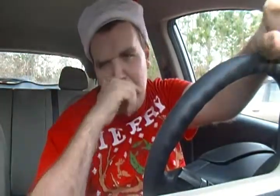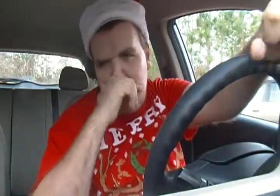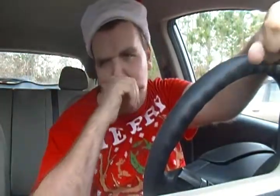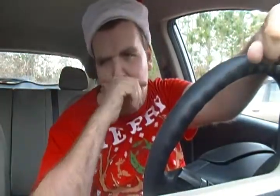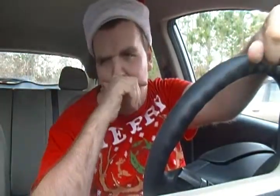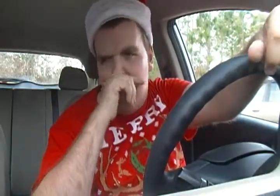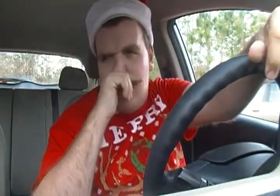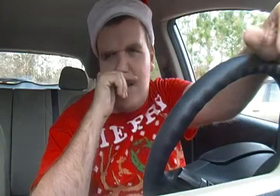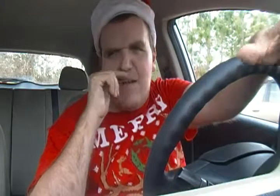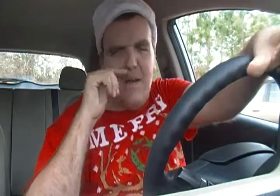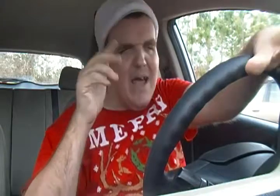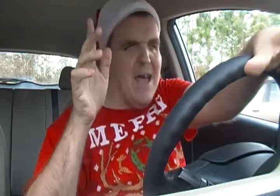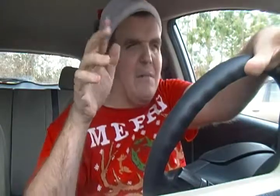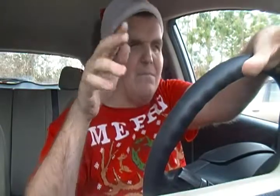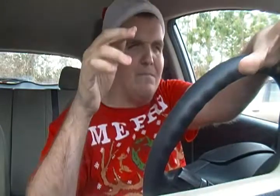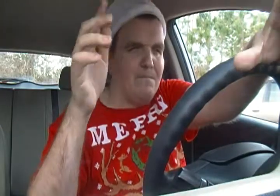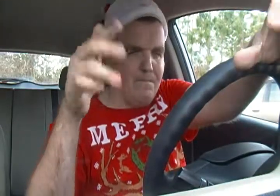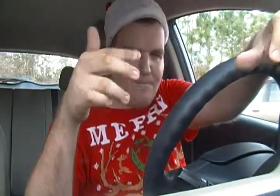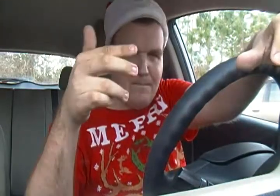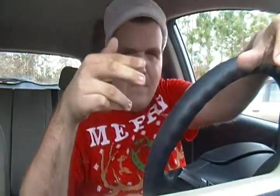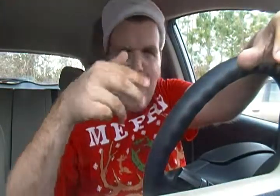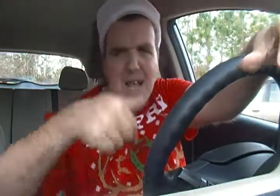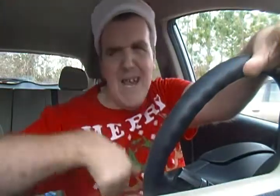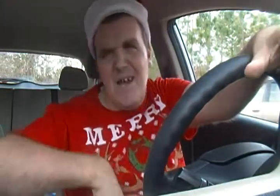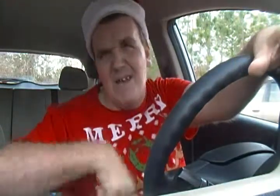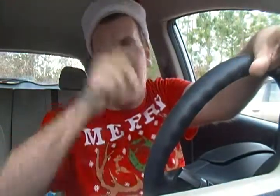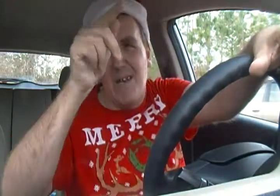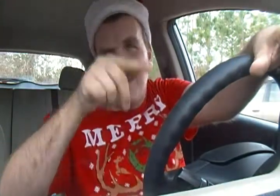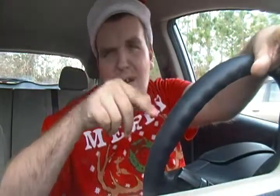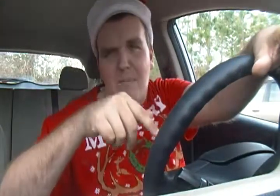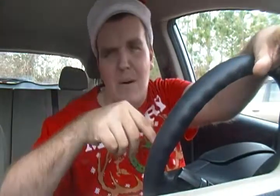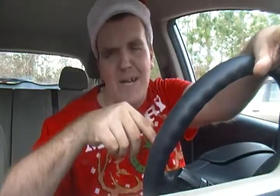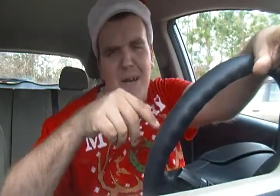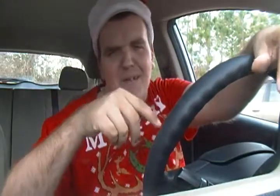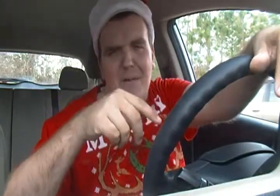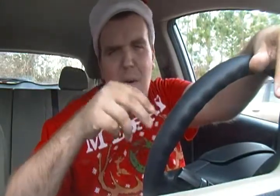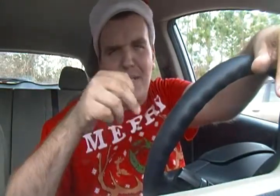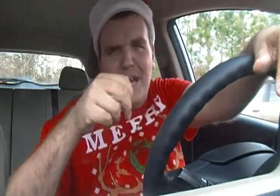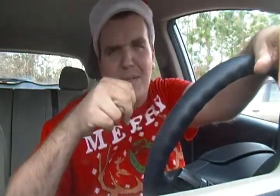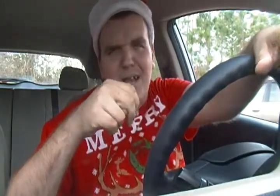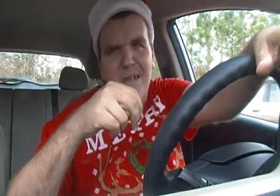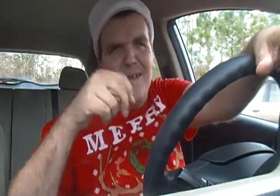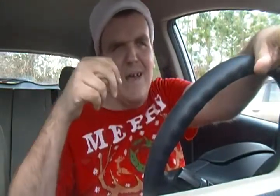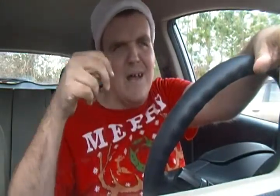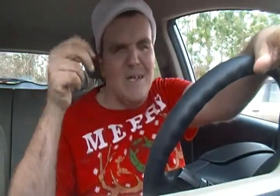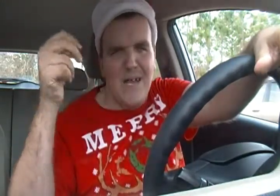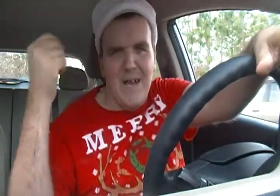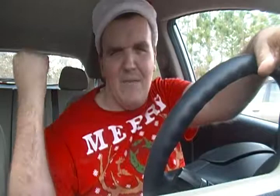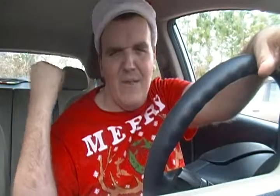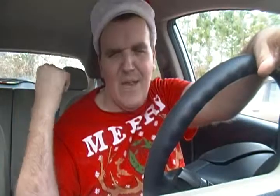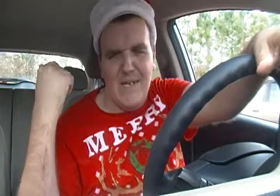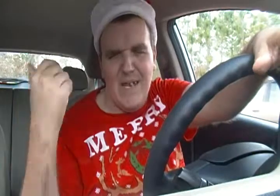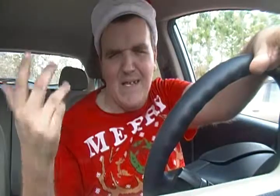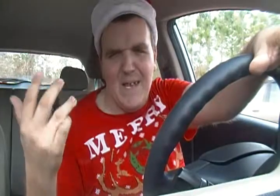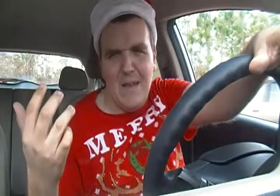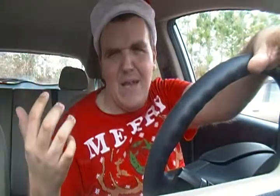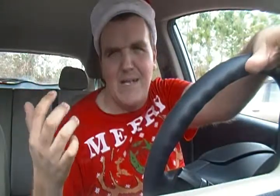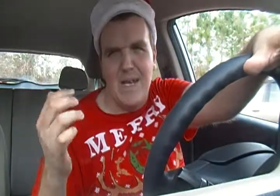and he not they not called he knocks out the bolts out of his hands and instead of saying he